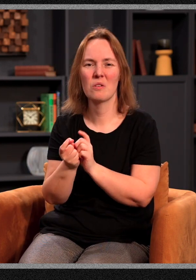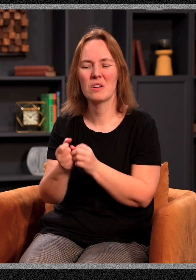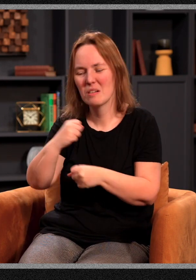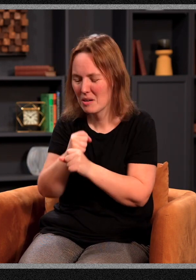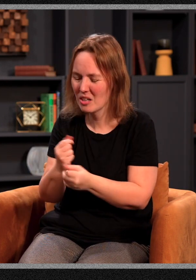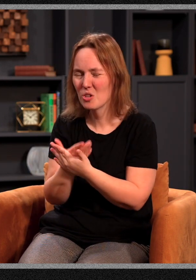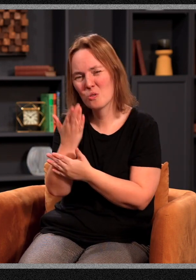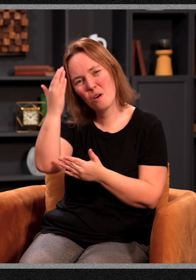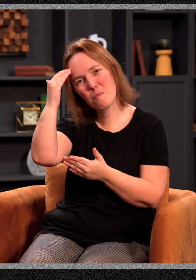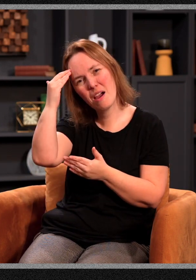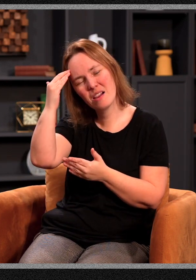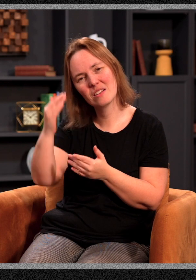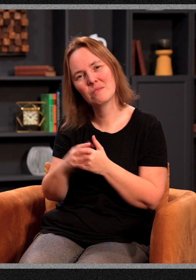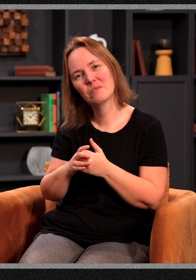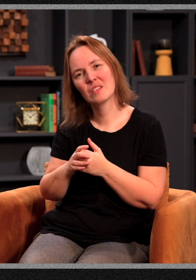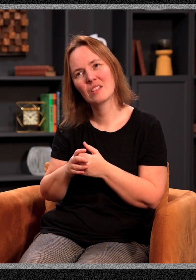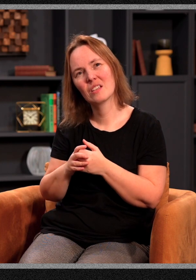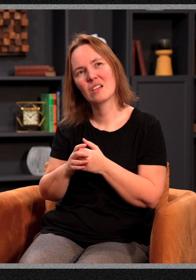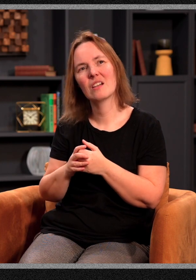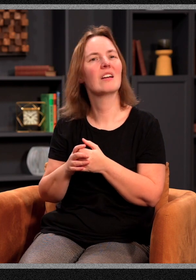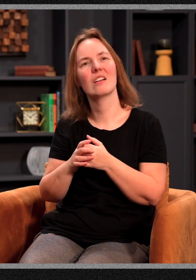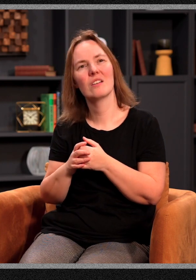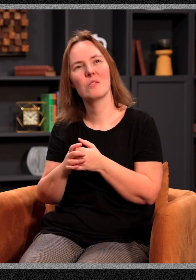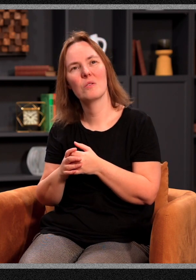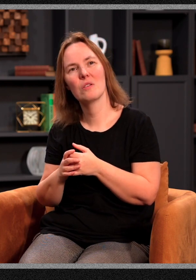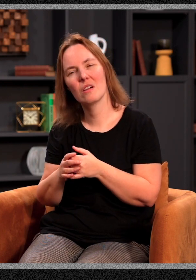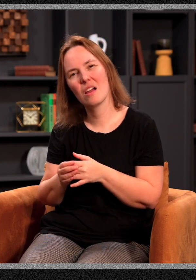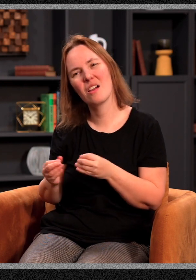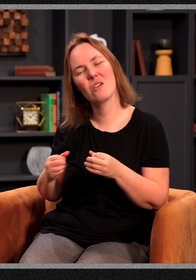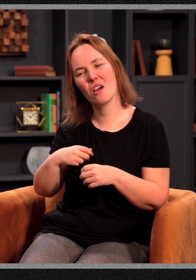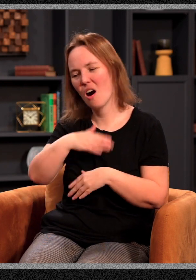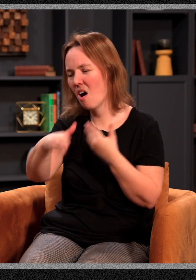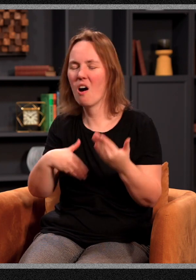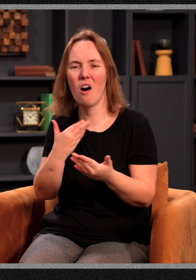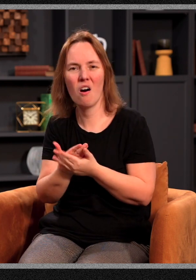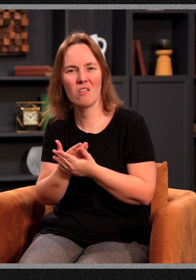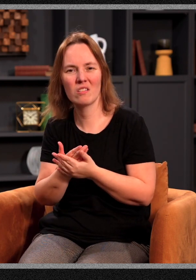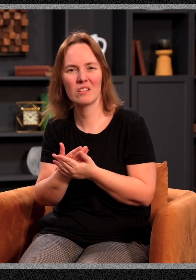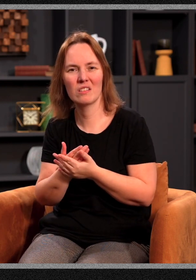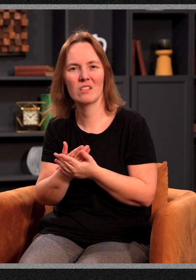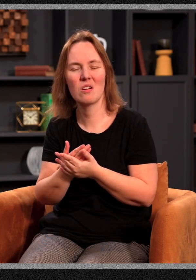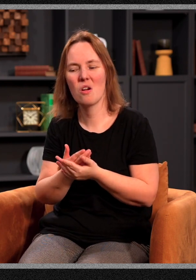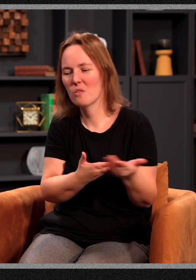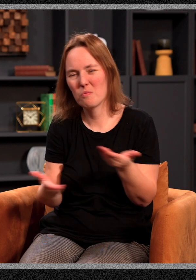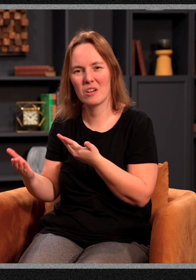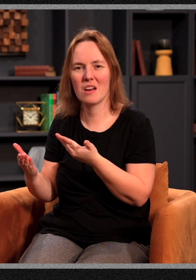our mind. There's so much that has to do with regeneration and renewal that all has to do with what? With bringing us